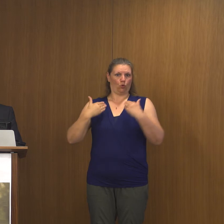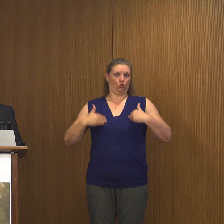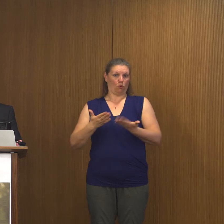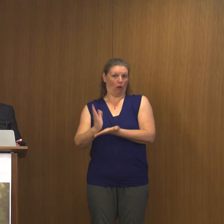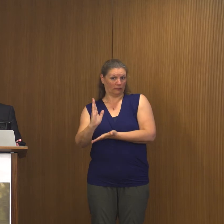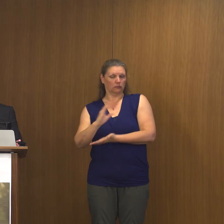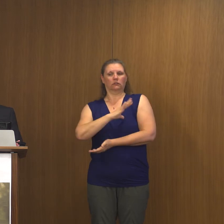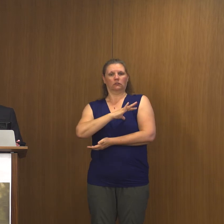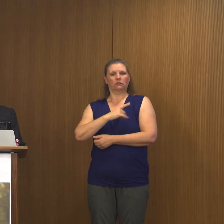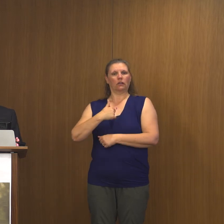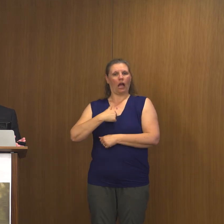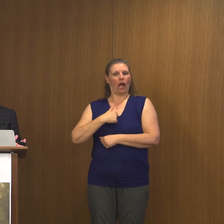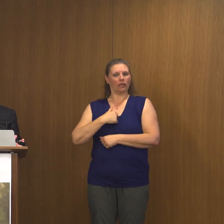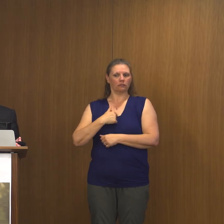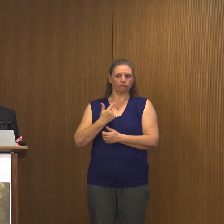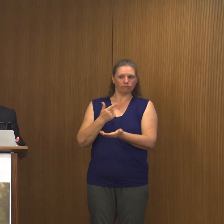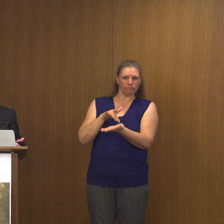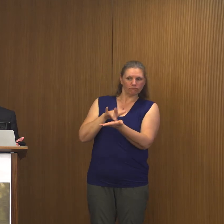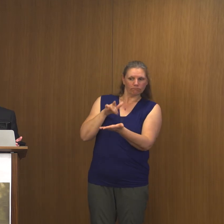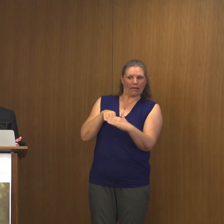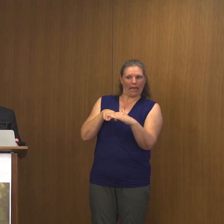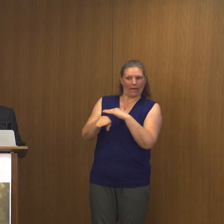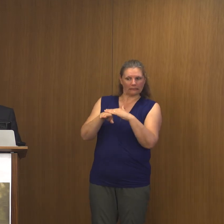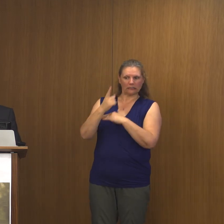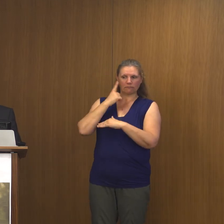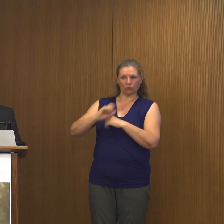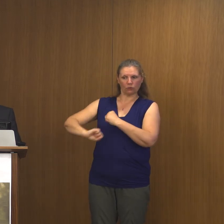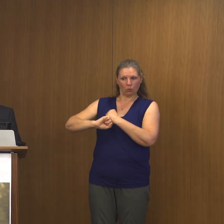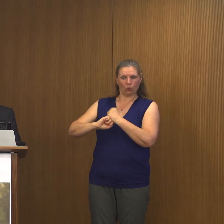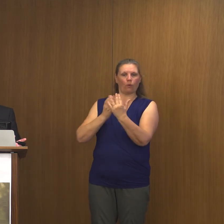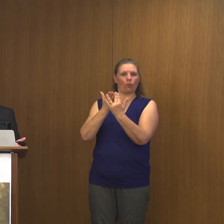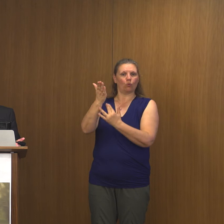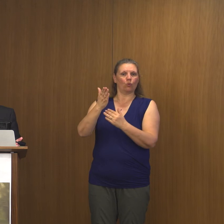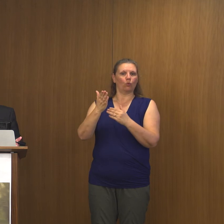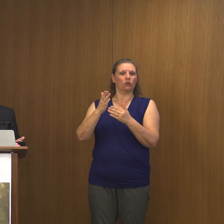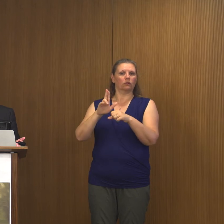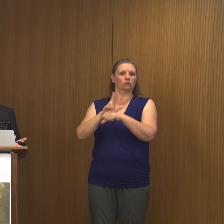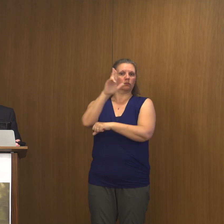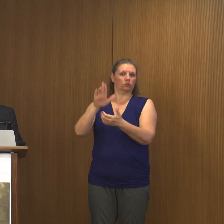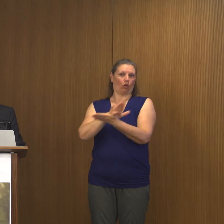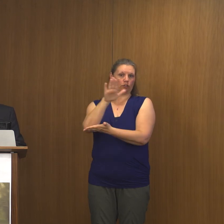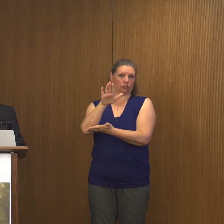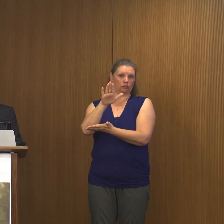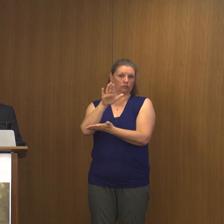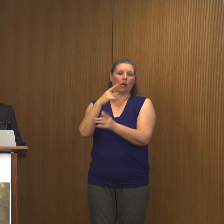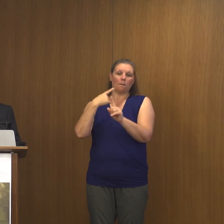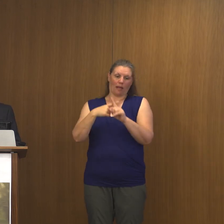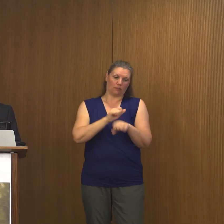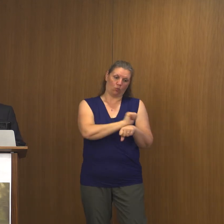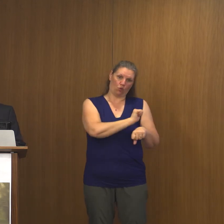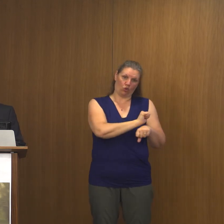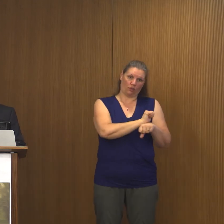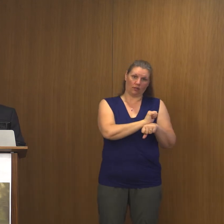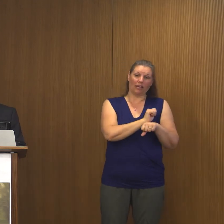to access the disability supports and accommodation services through post-secondary education and also in my workplace. However, the caveat is